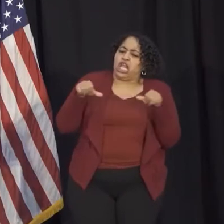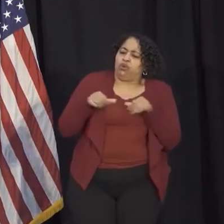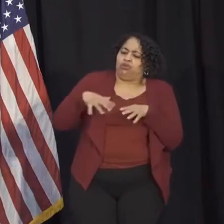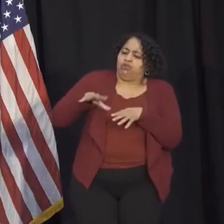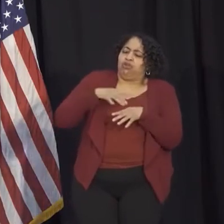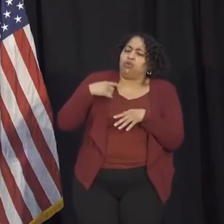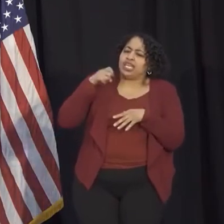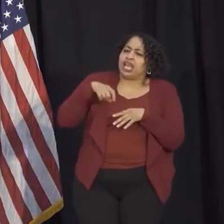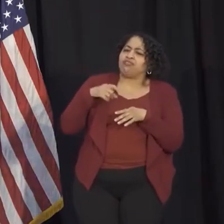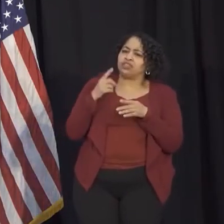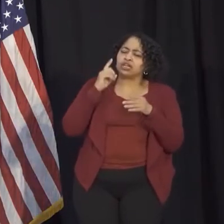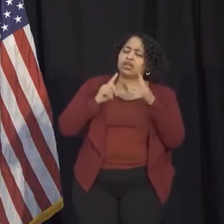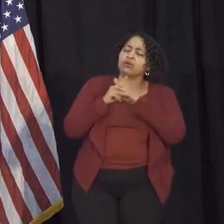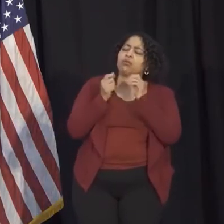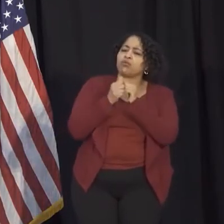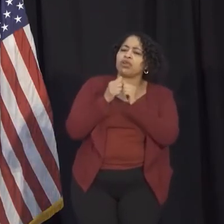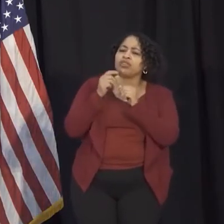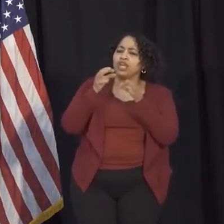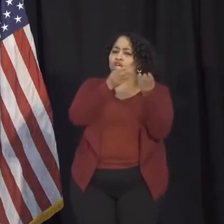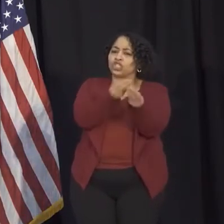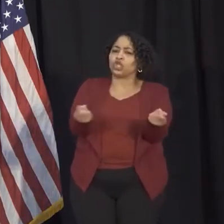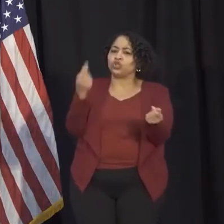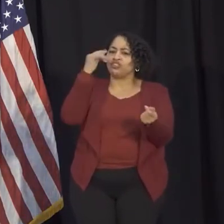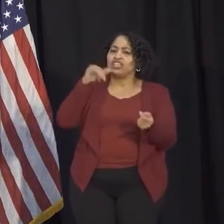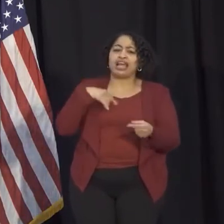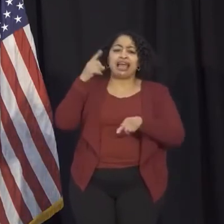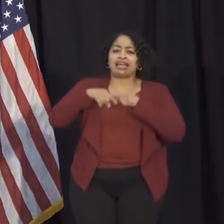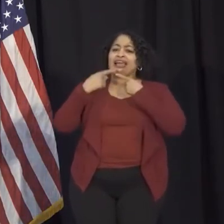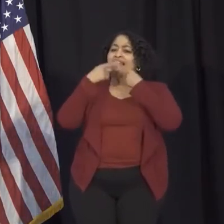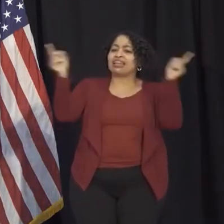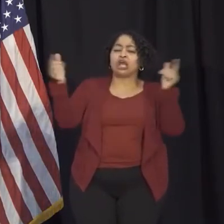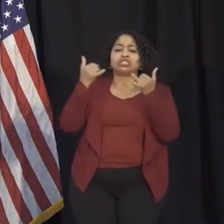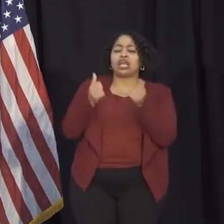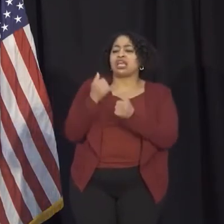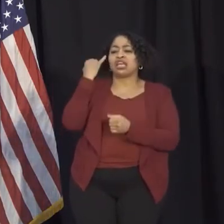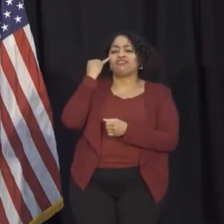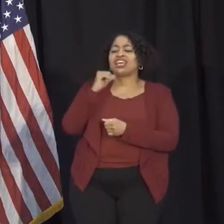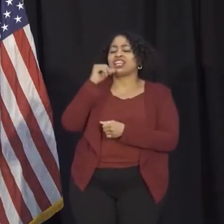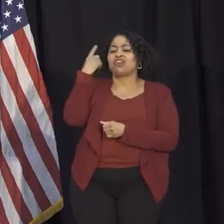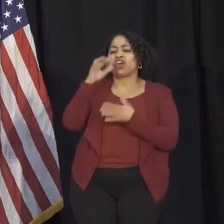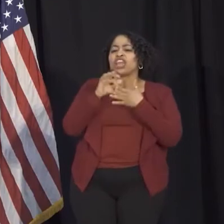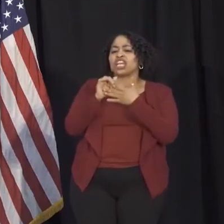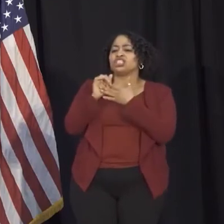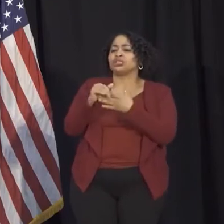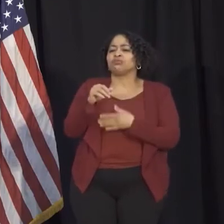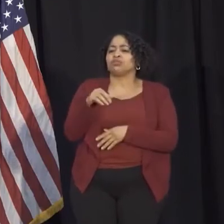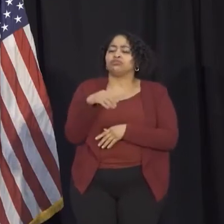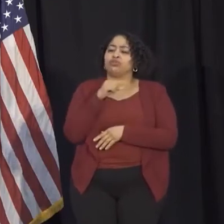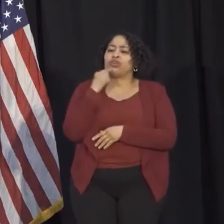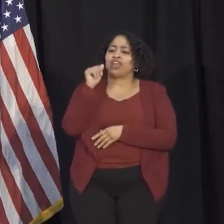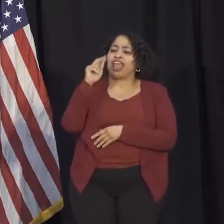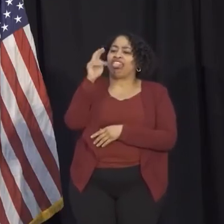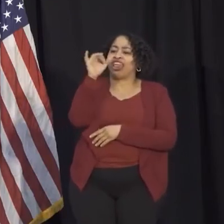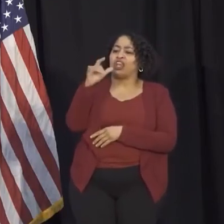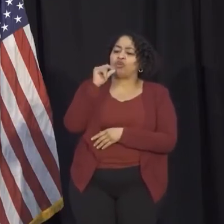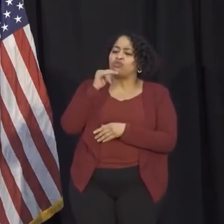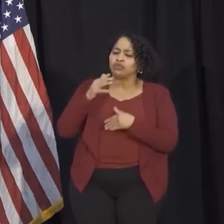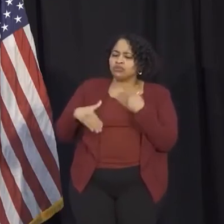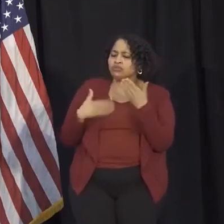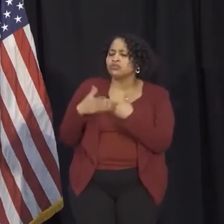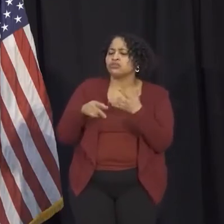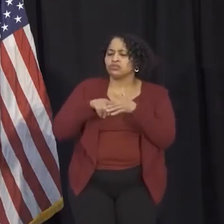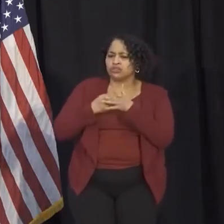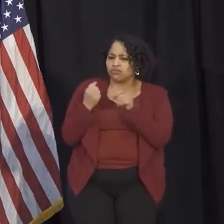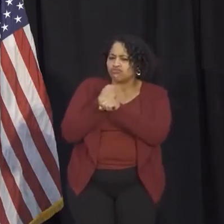solution. And I wouldn't be able to make this announcement today if it wasn't for the leadership of Reverend Anthony, who